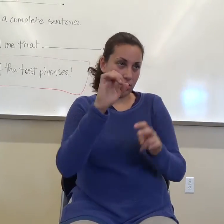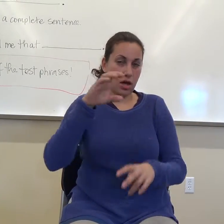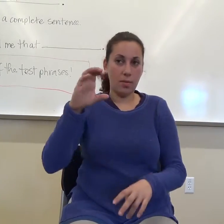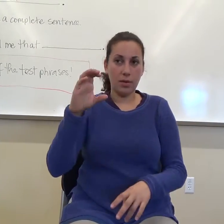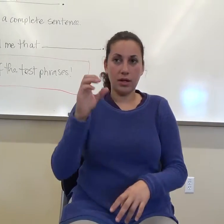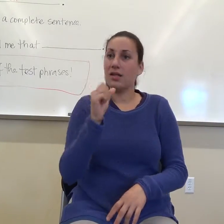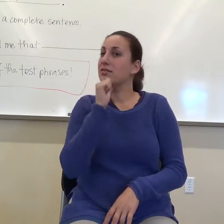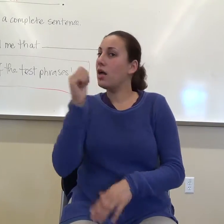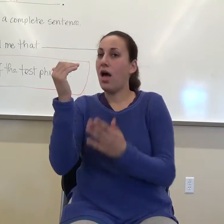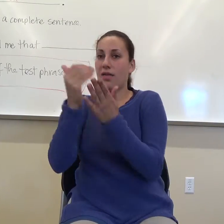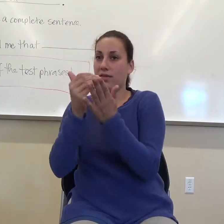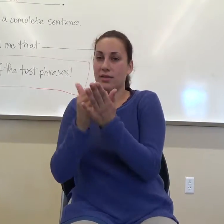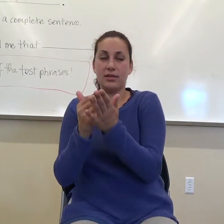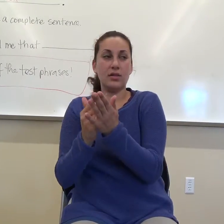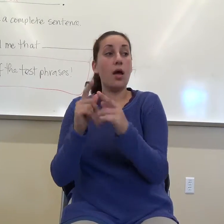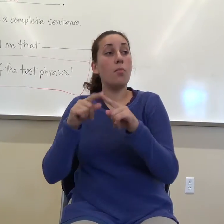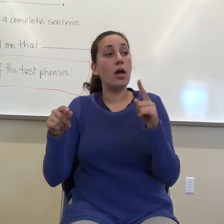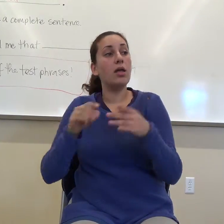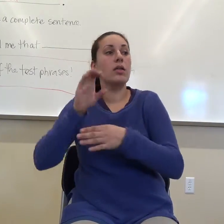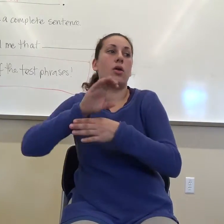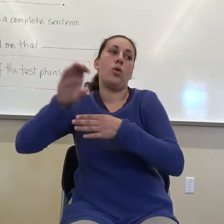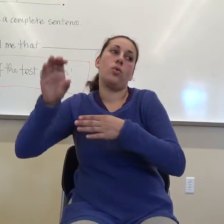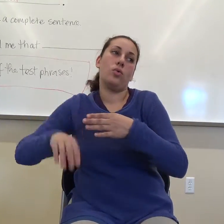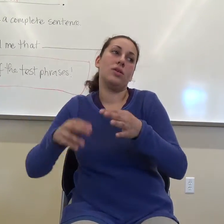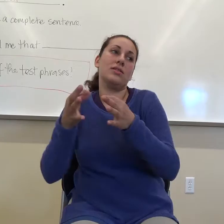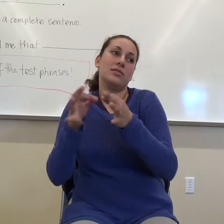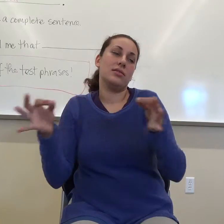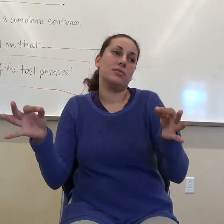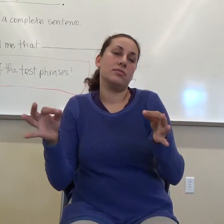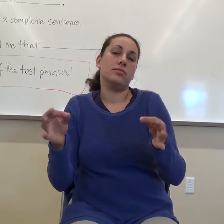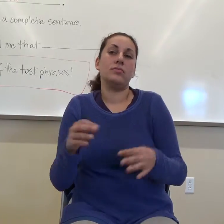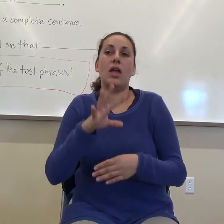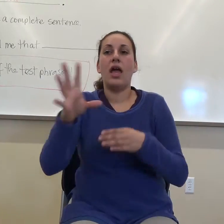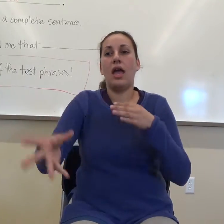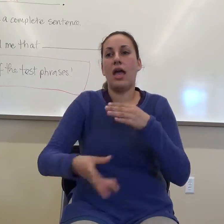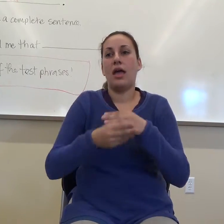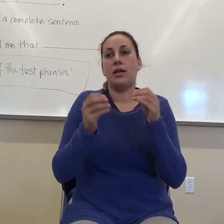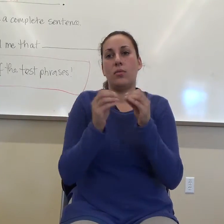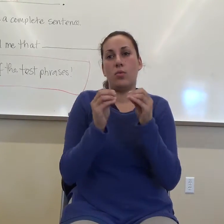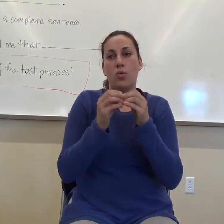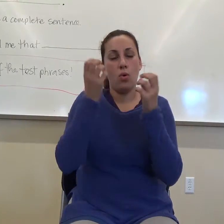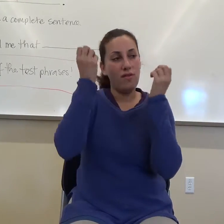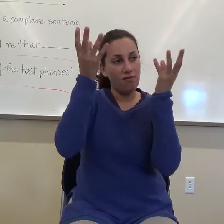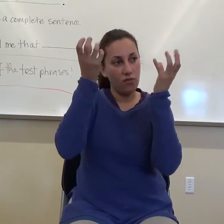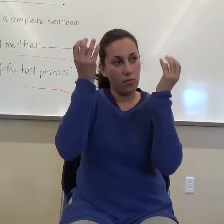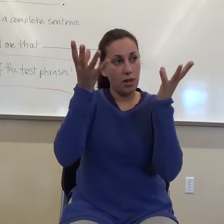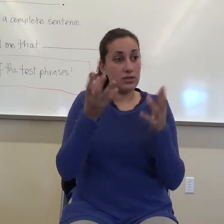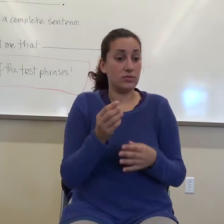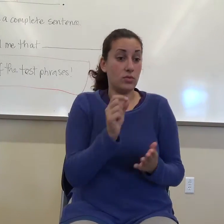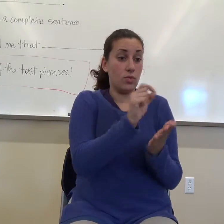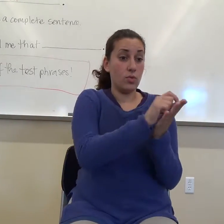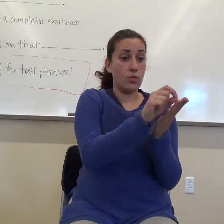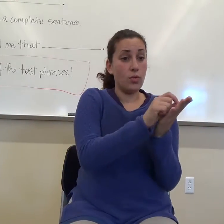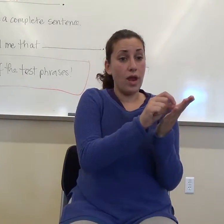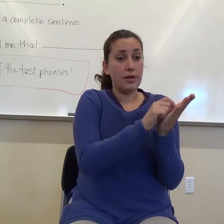in this case, the concluding sentence is some more information. In writing, we try to, when we're teaching